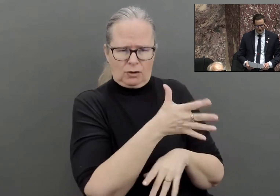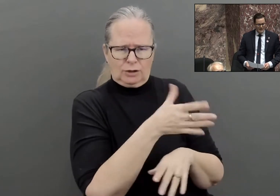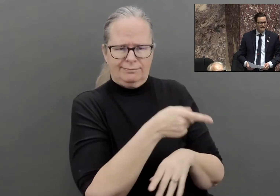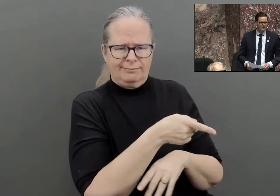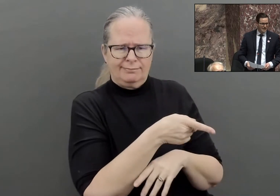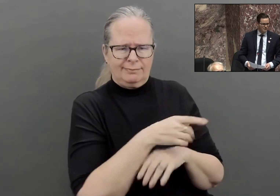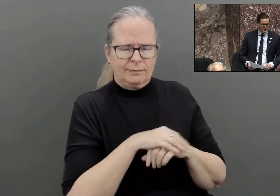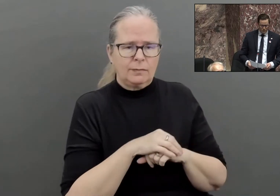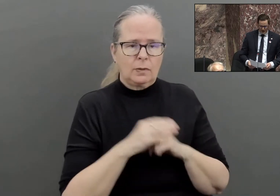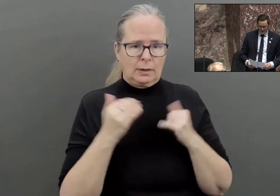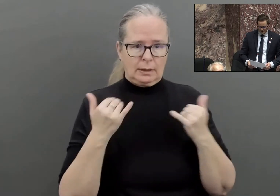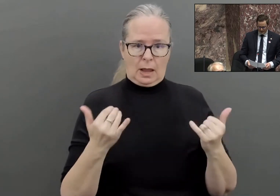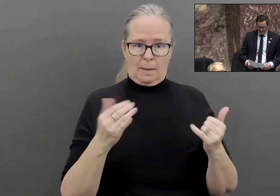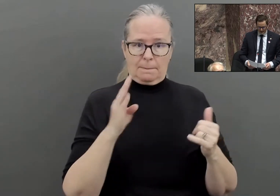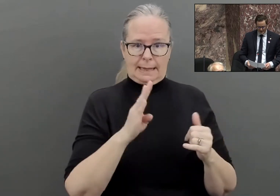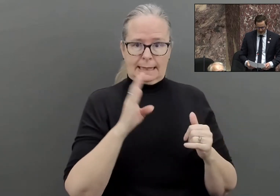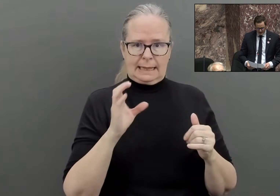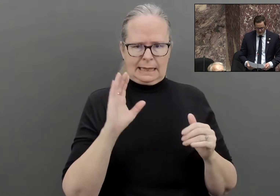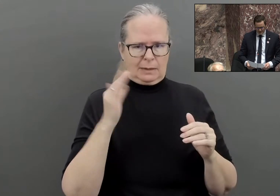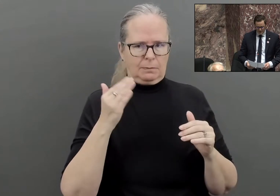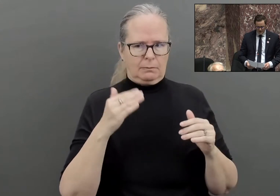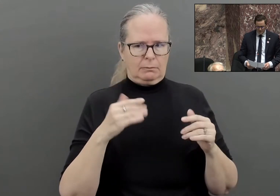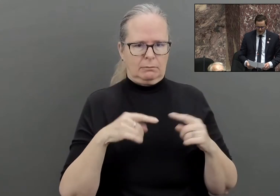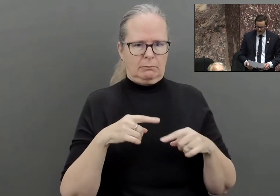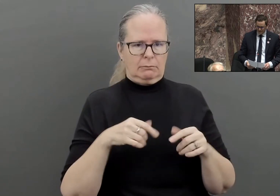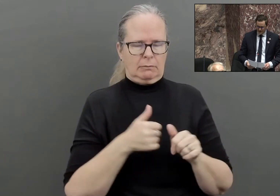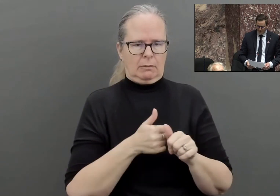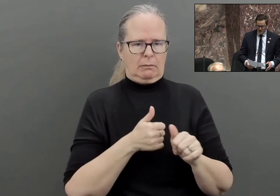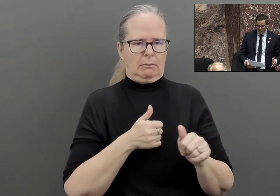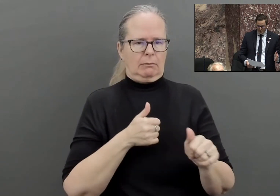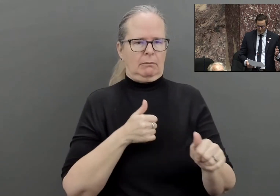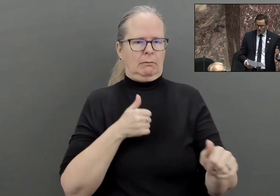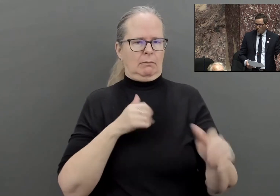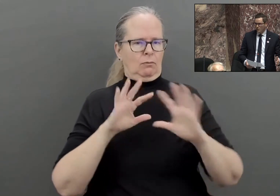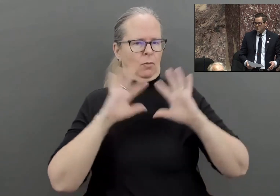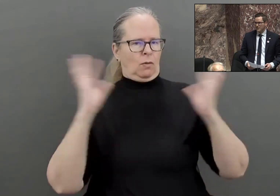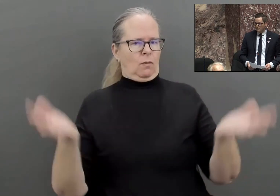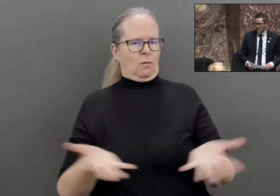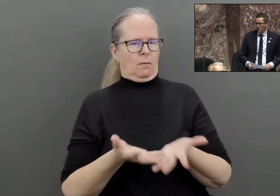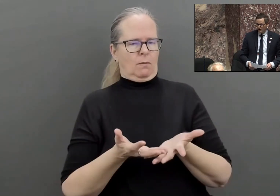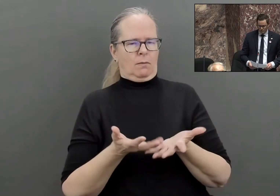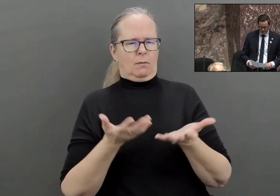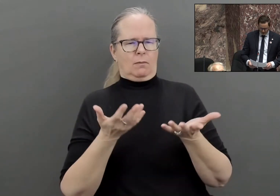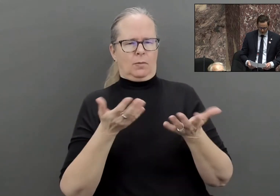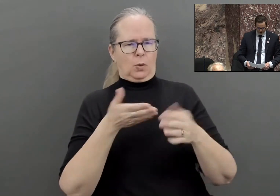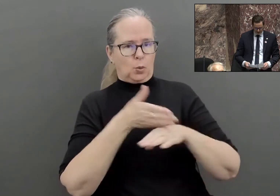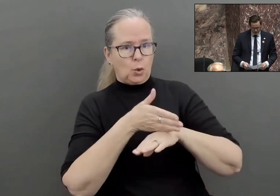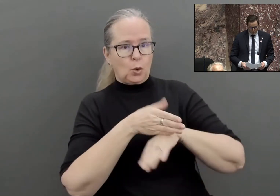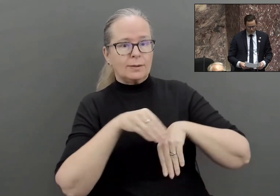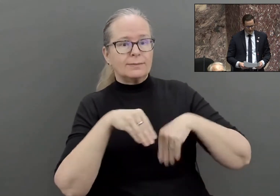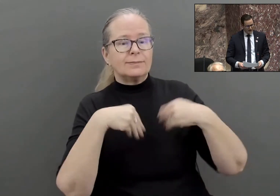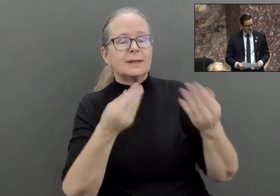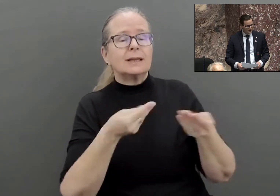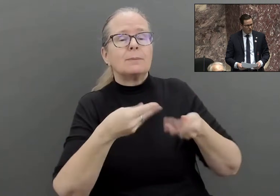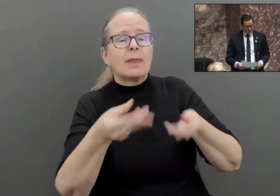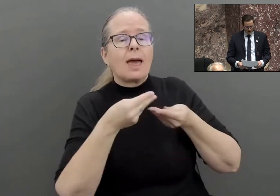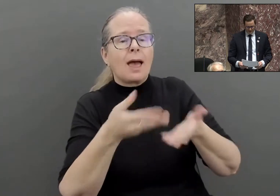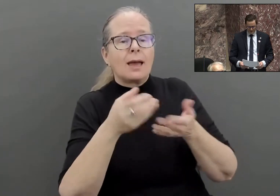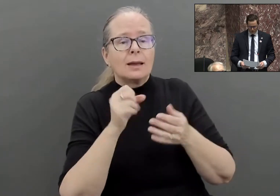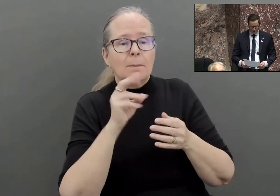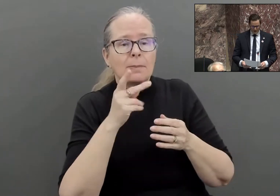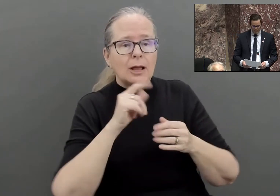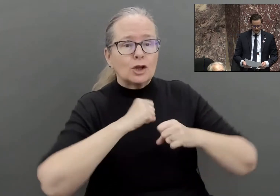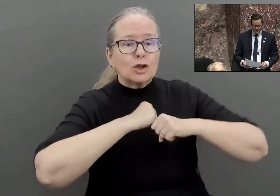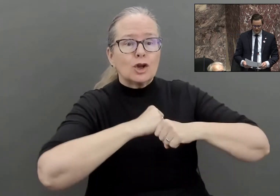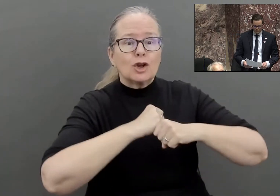security, investment attractiveness, and tax system competitiveness rank the lowest among all regions. With the highest log costs